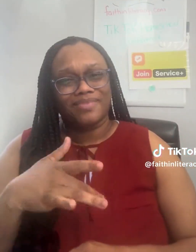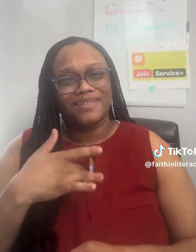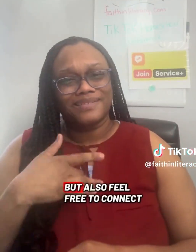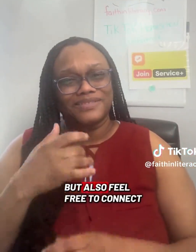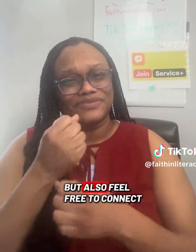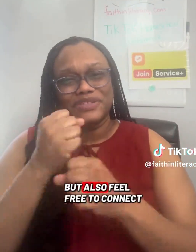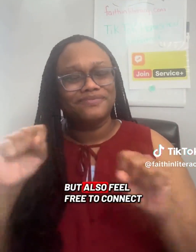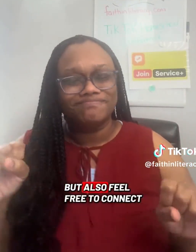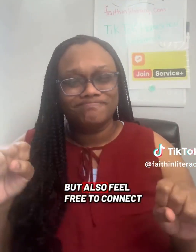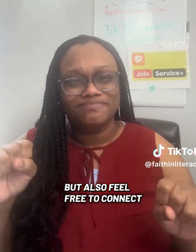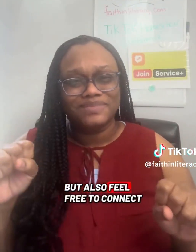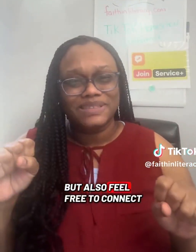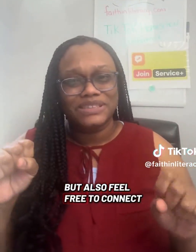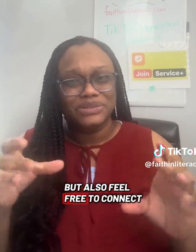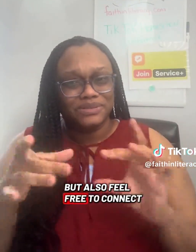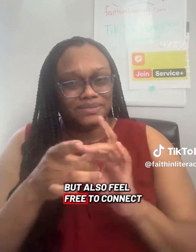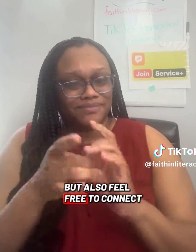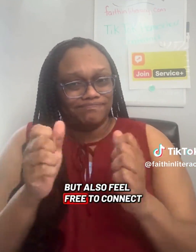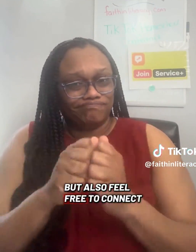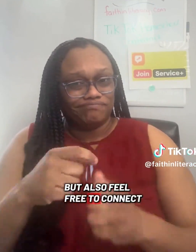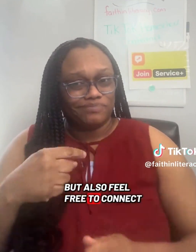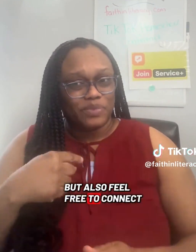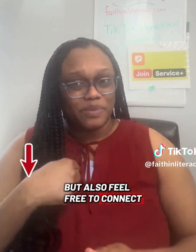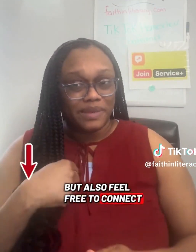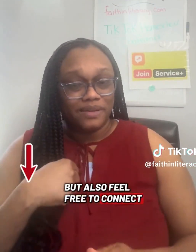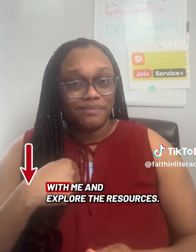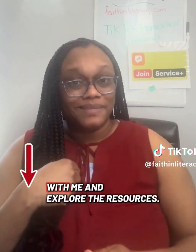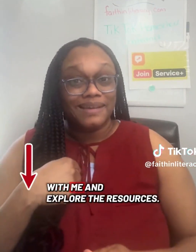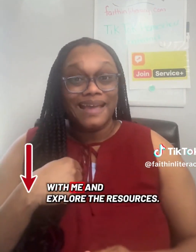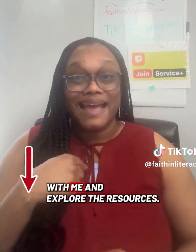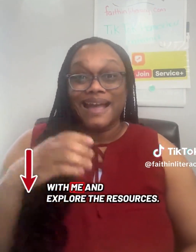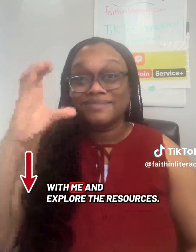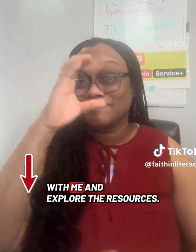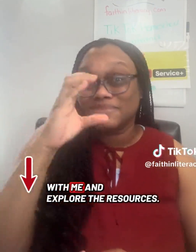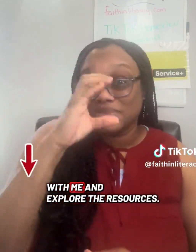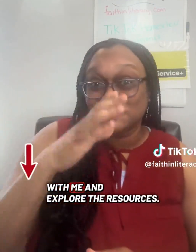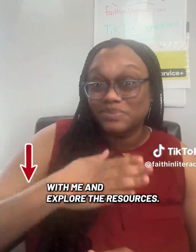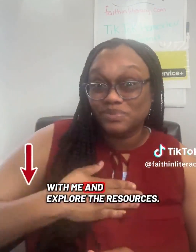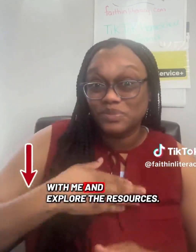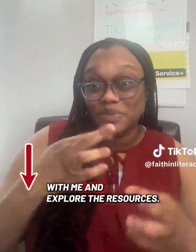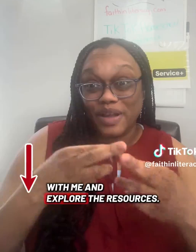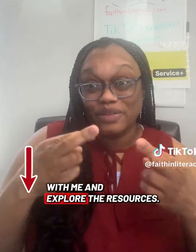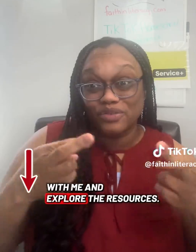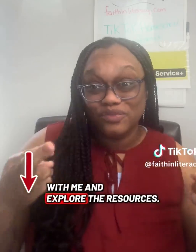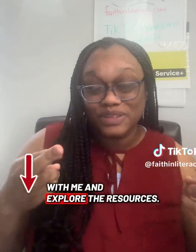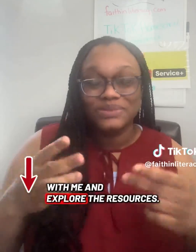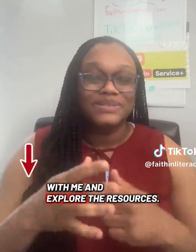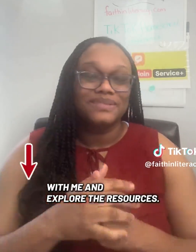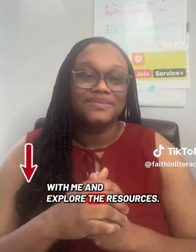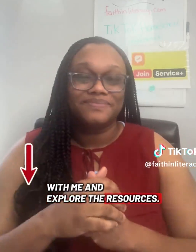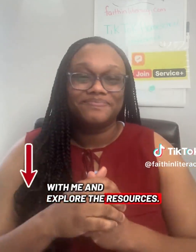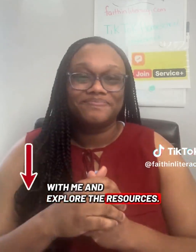But also, feel free to connect with me and explore the